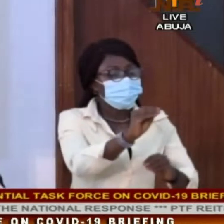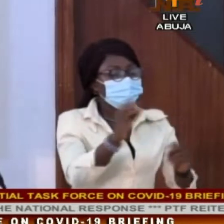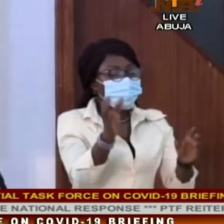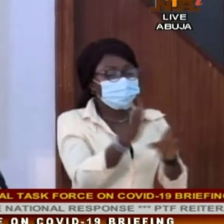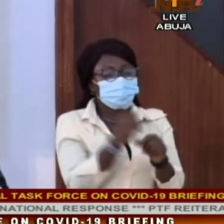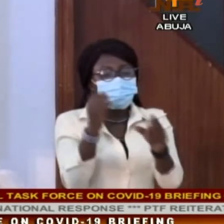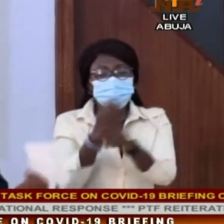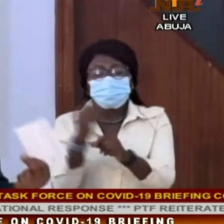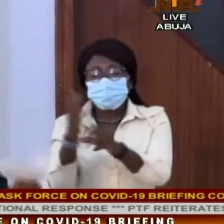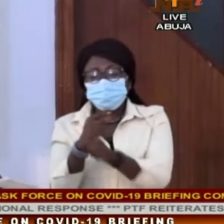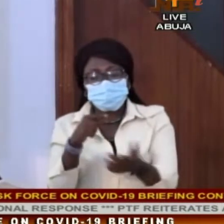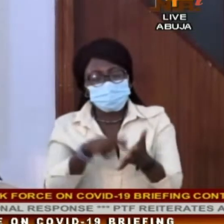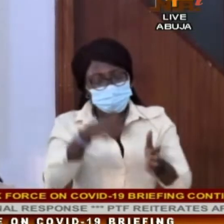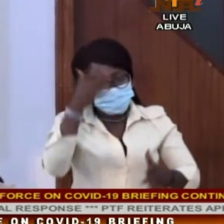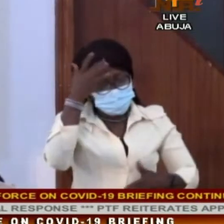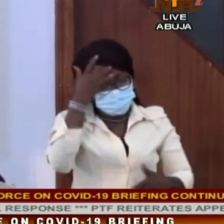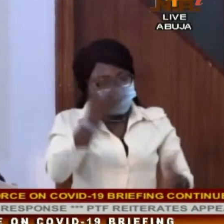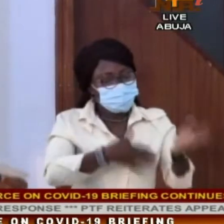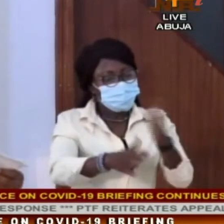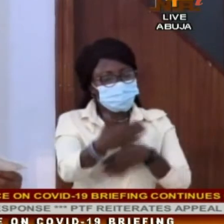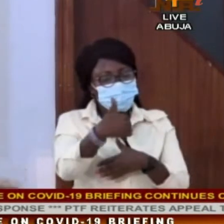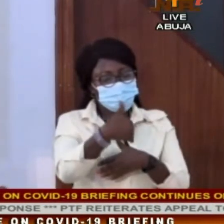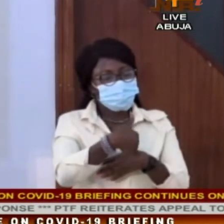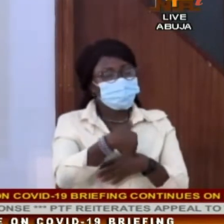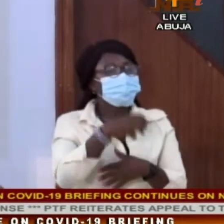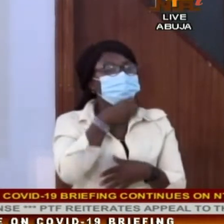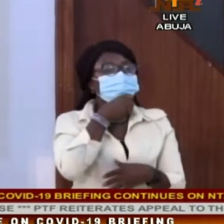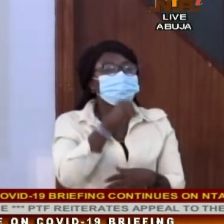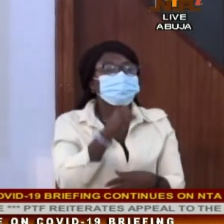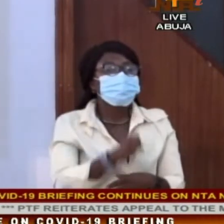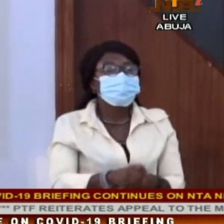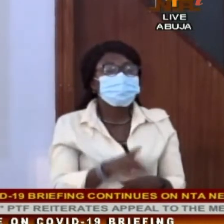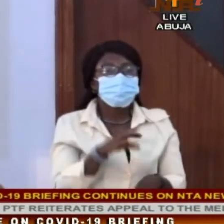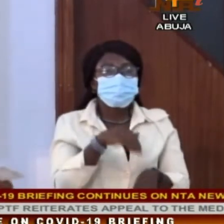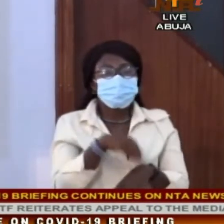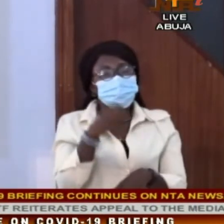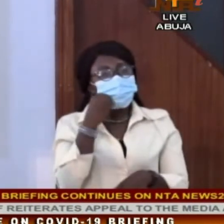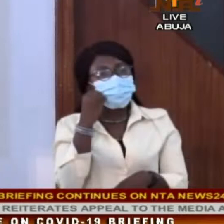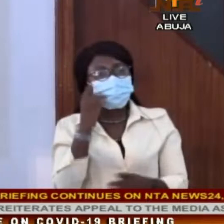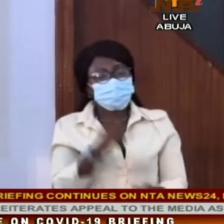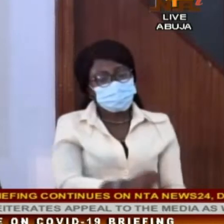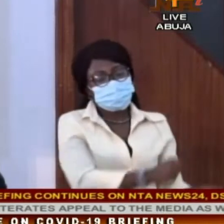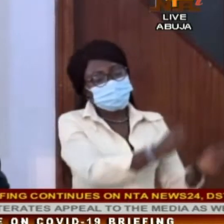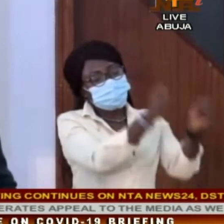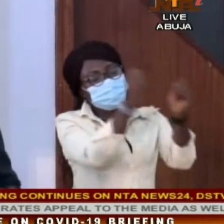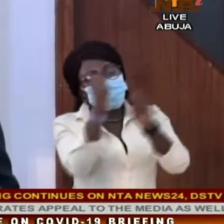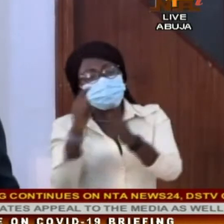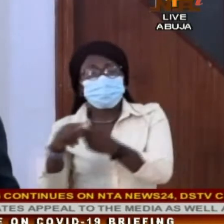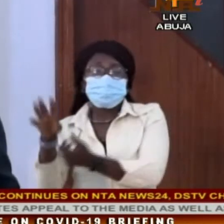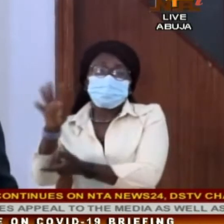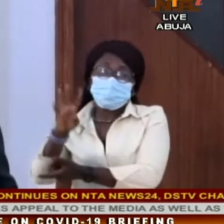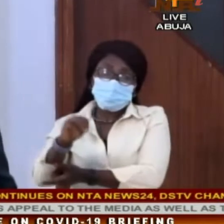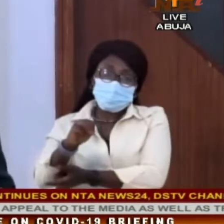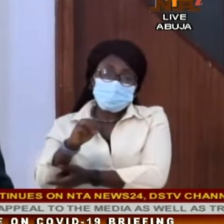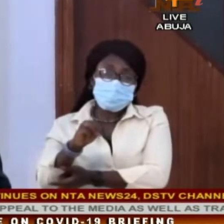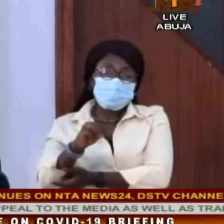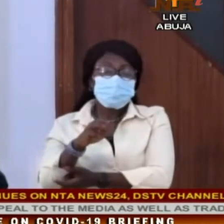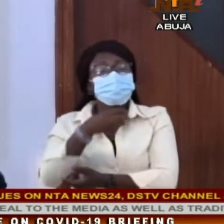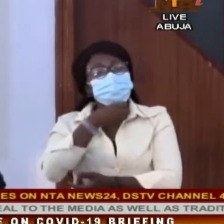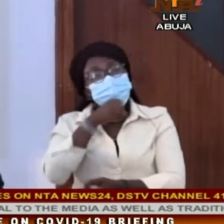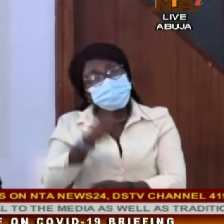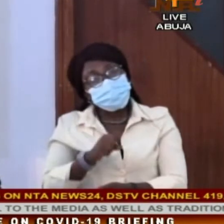play. The whole public, the general public, the media, the subnationals have very